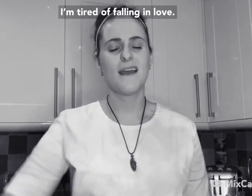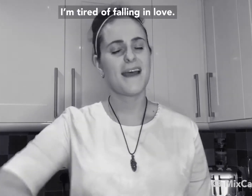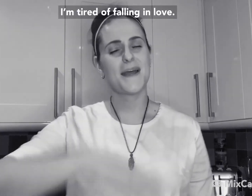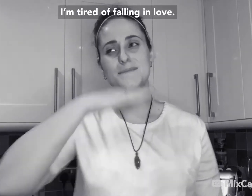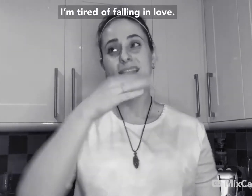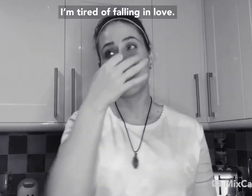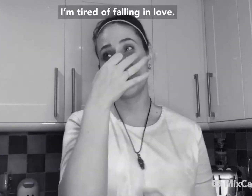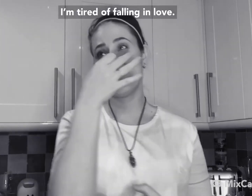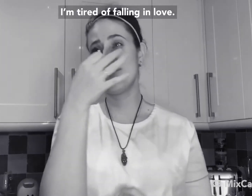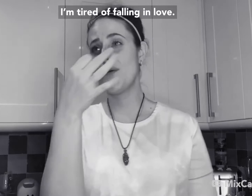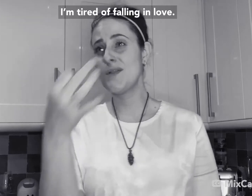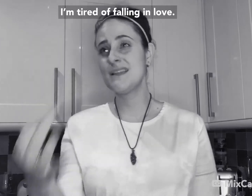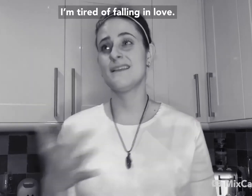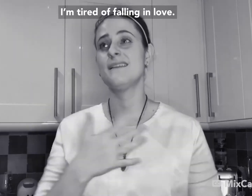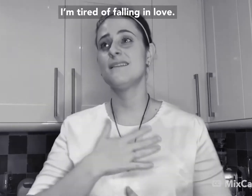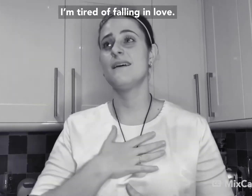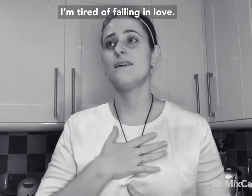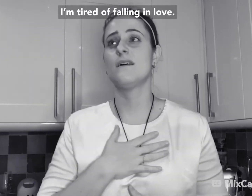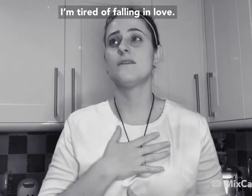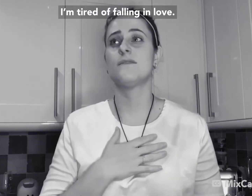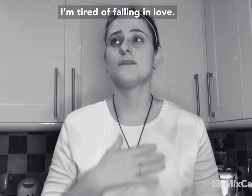i'm tired of falling in love